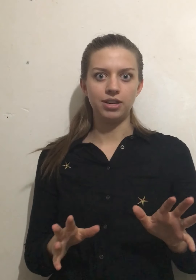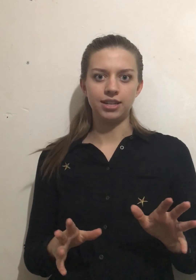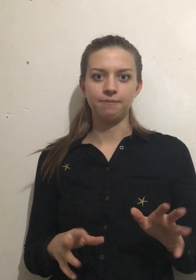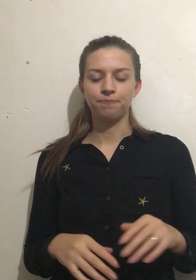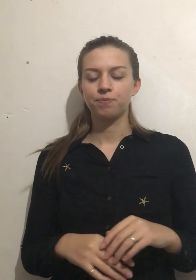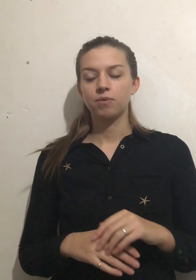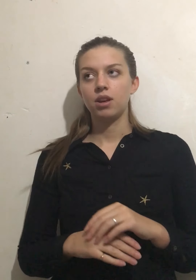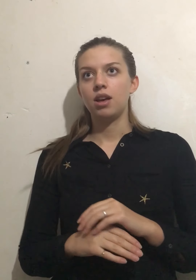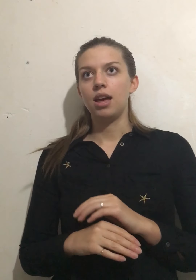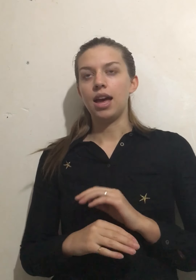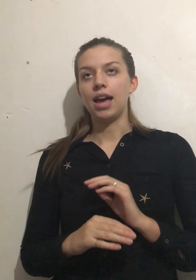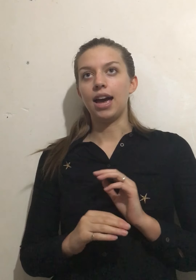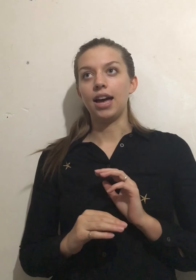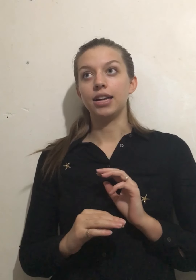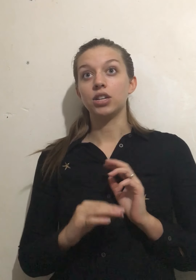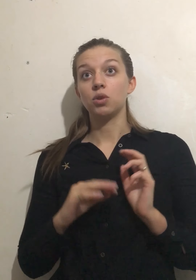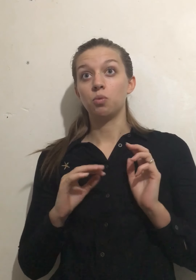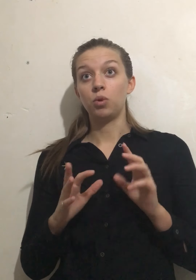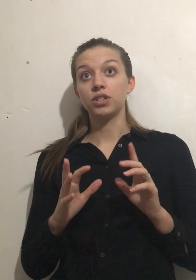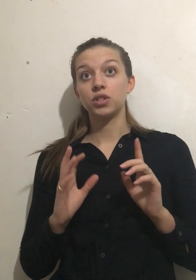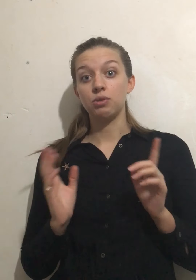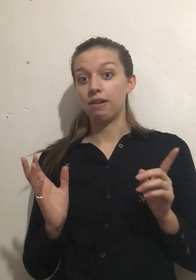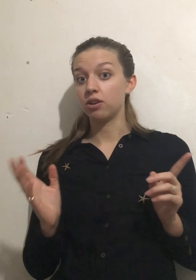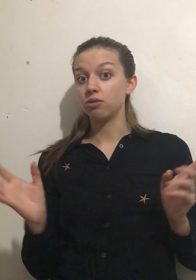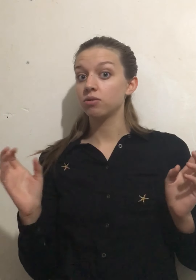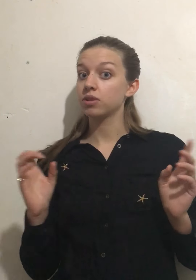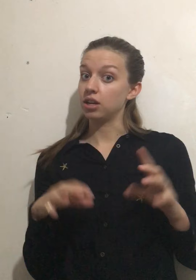easy. And once you have those in your